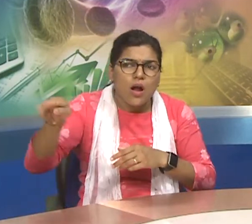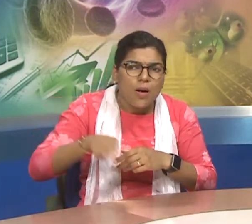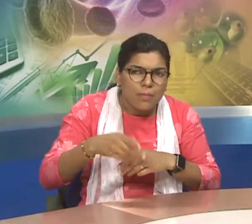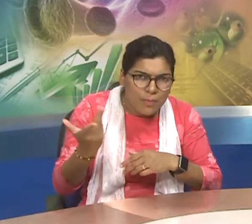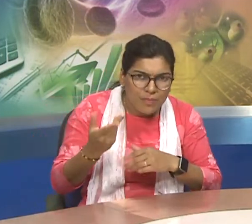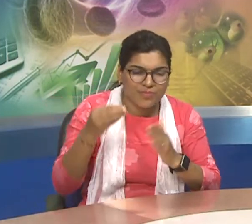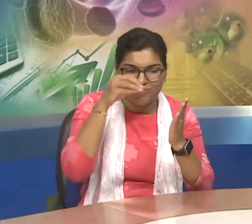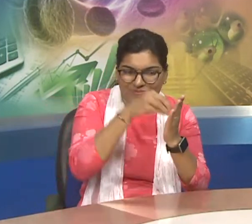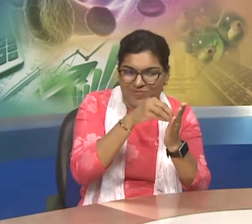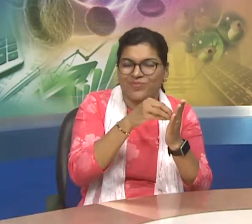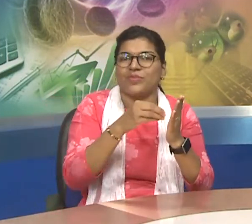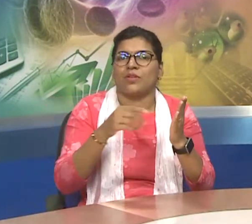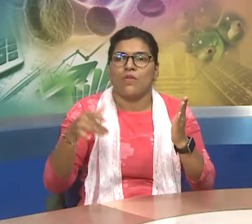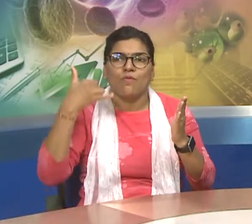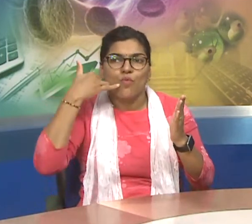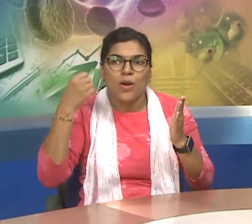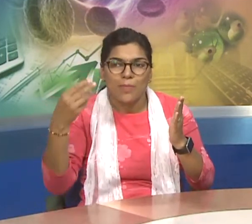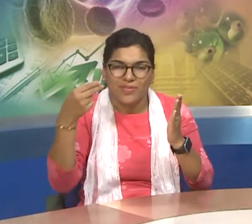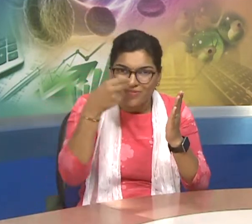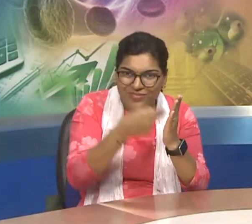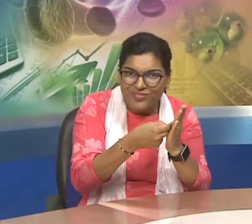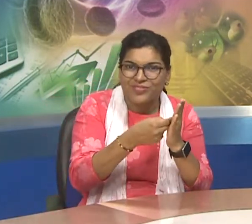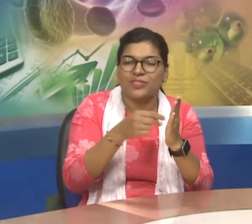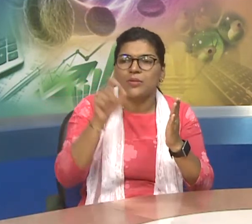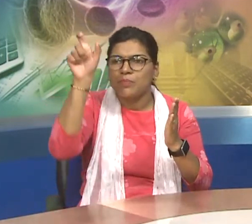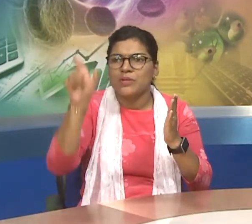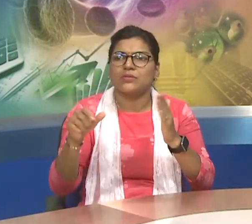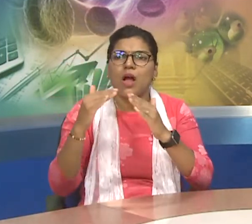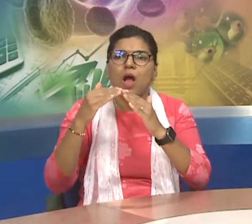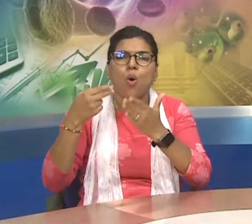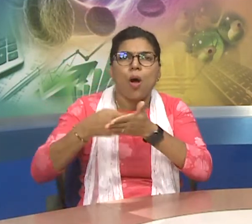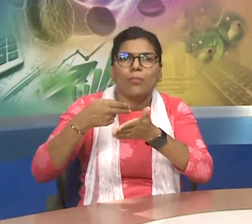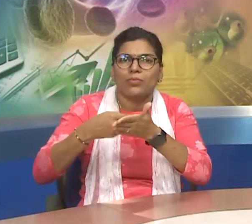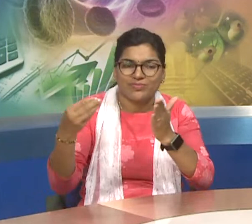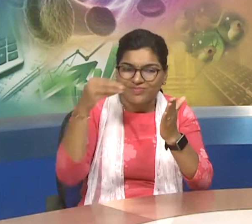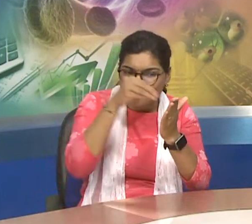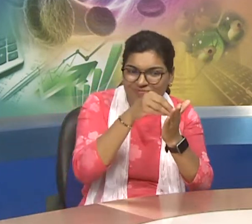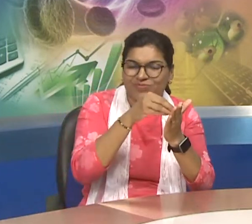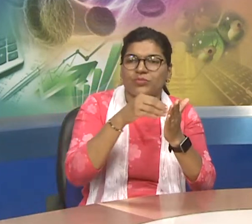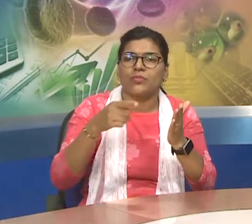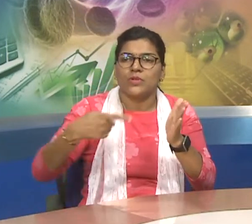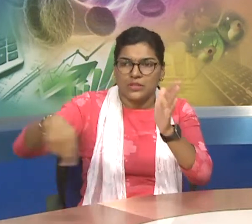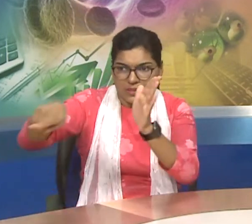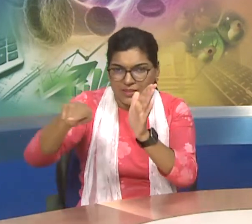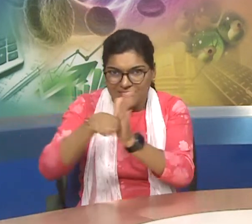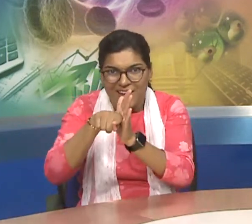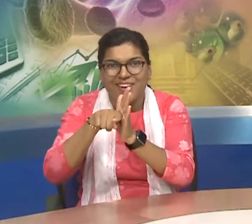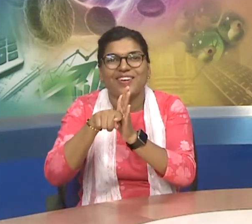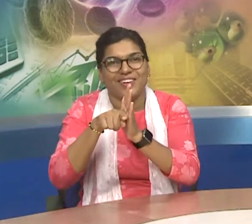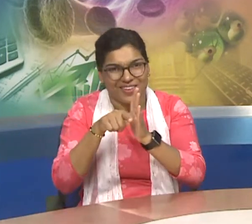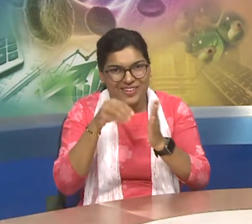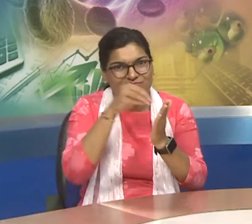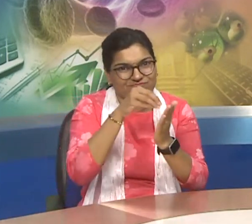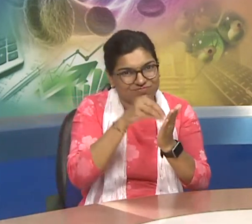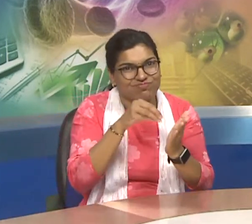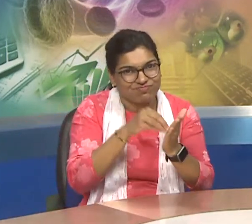This we do in the manual services system, in which we make all the entries by